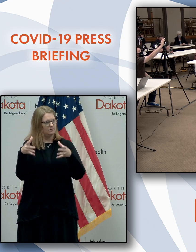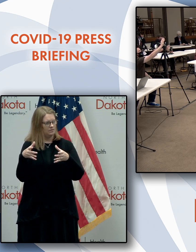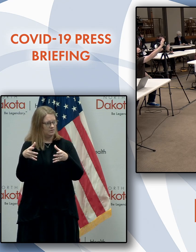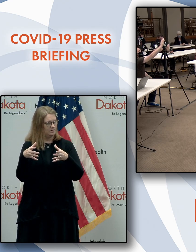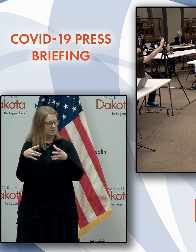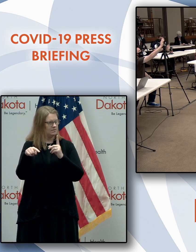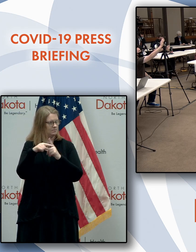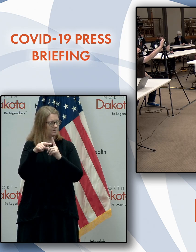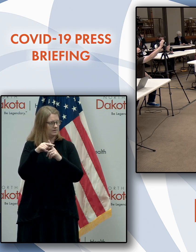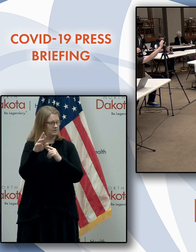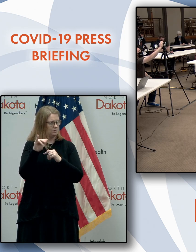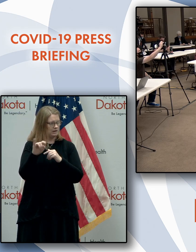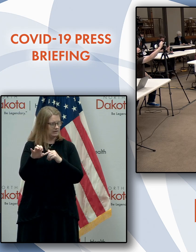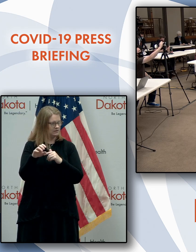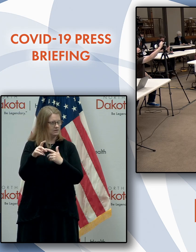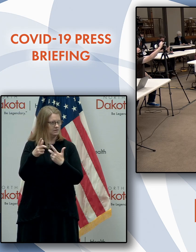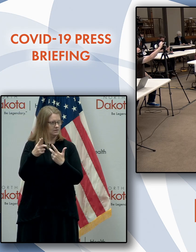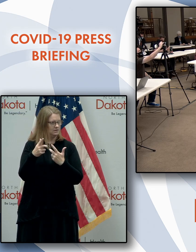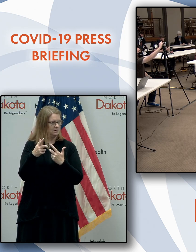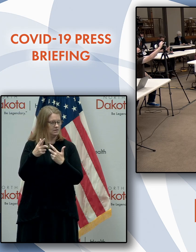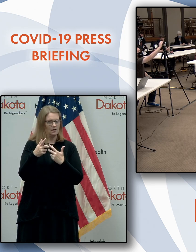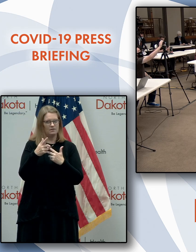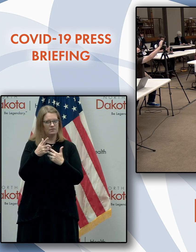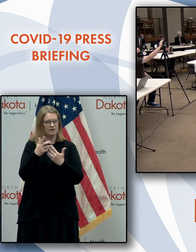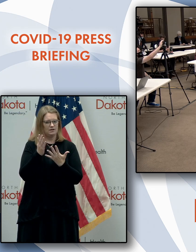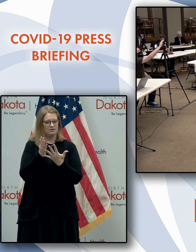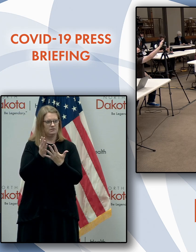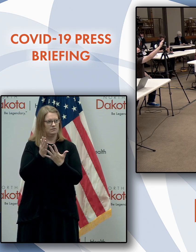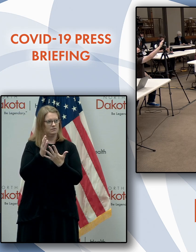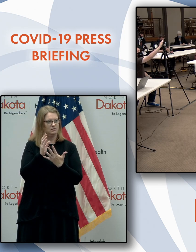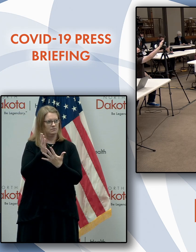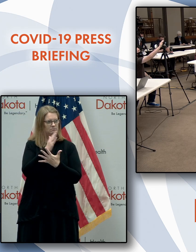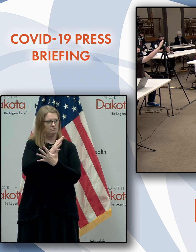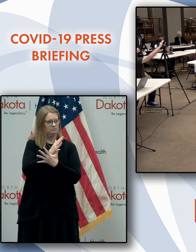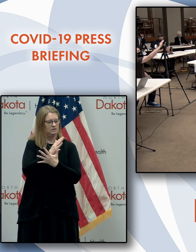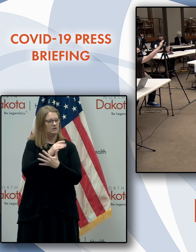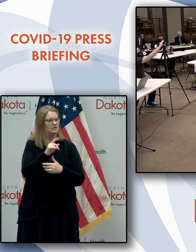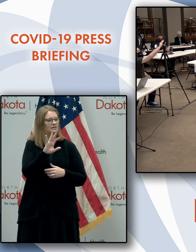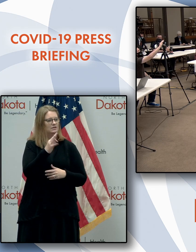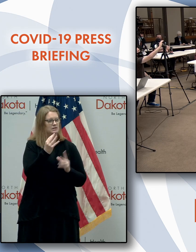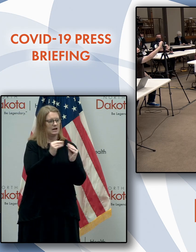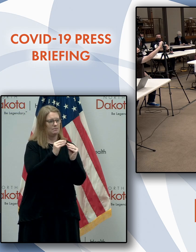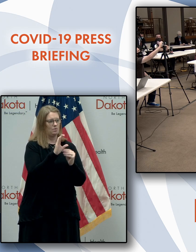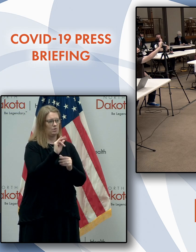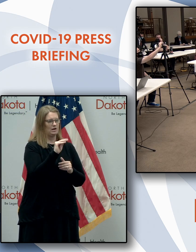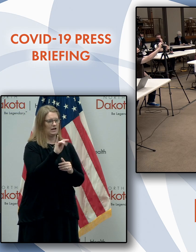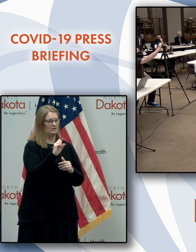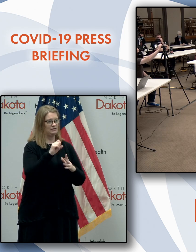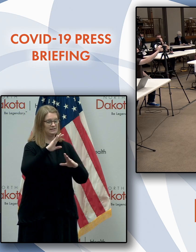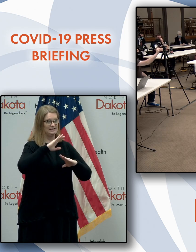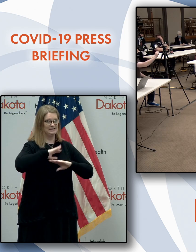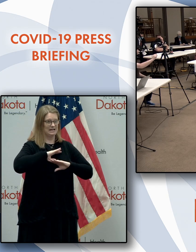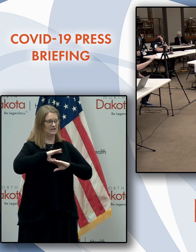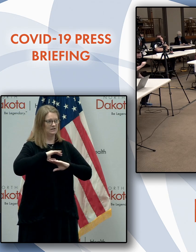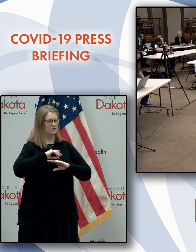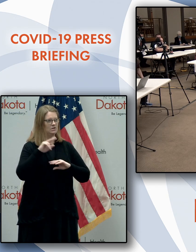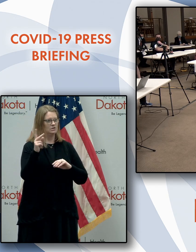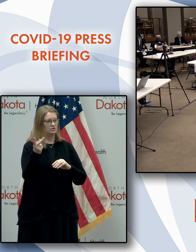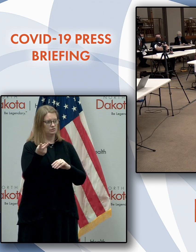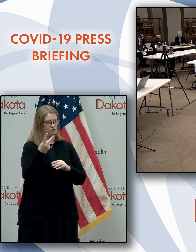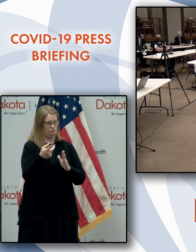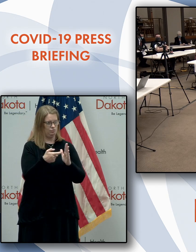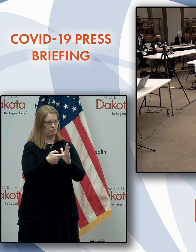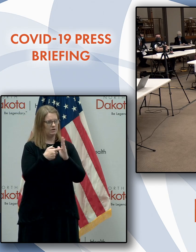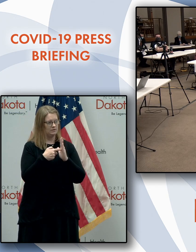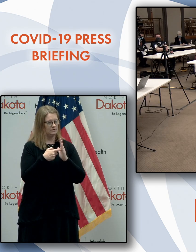rate criteria of a critical risk county. There are 9 more counties that are meeting those 2 same criteria